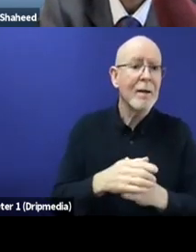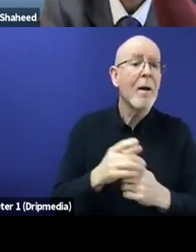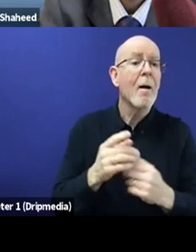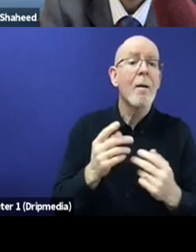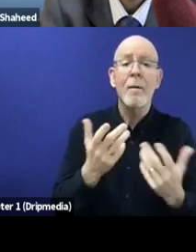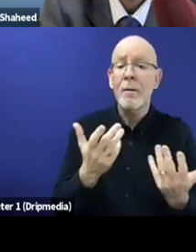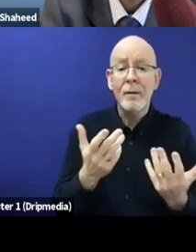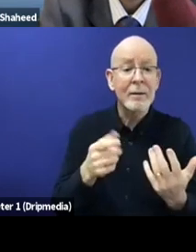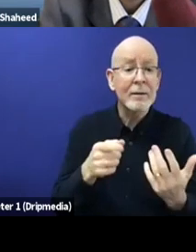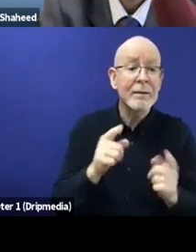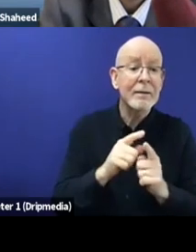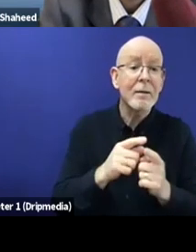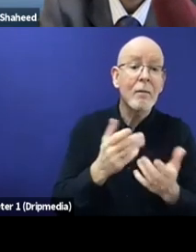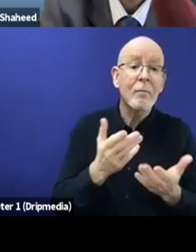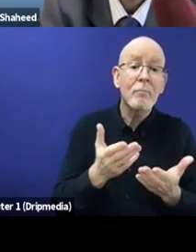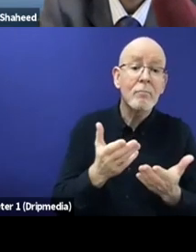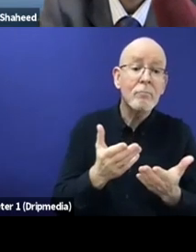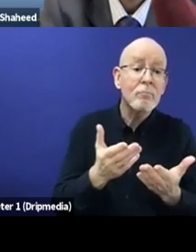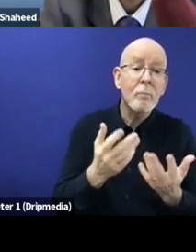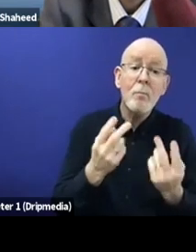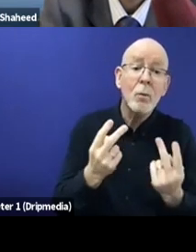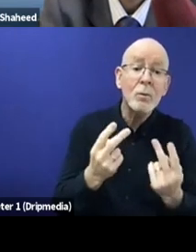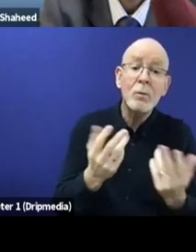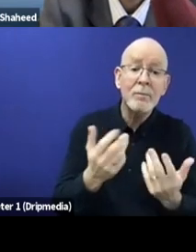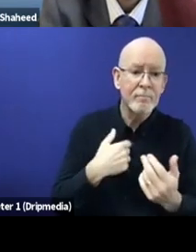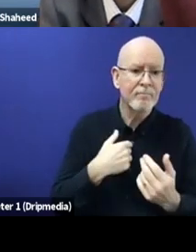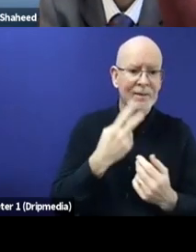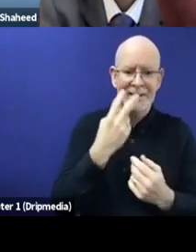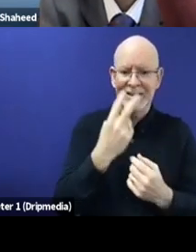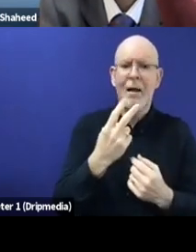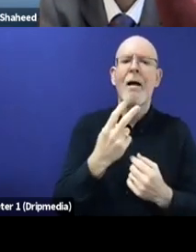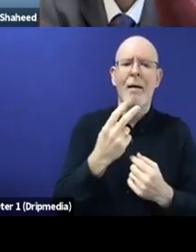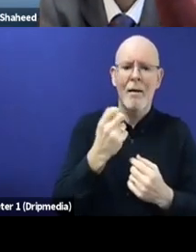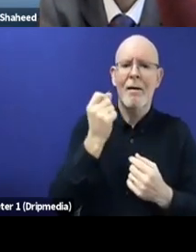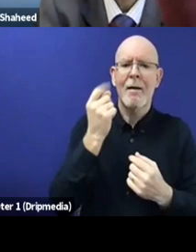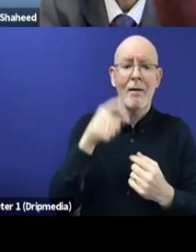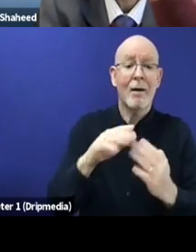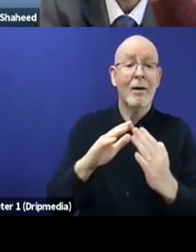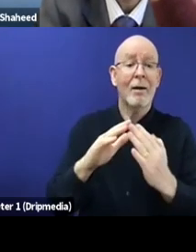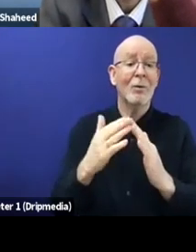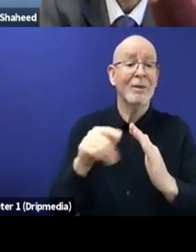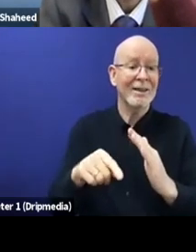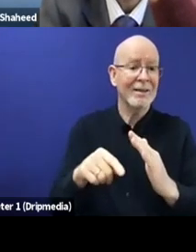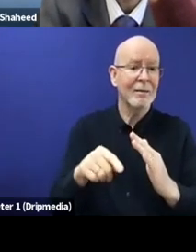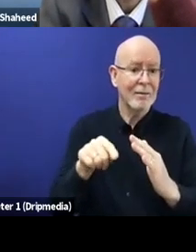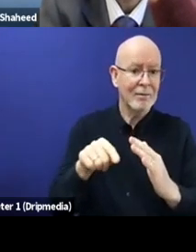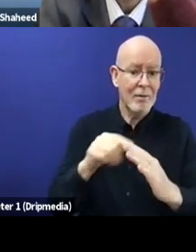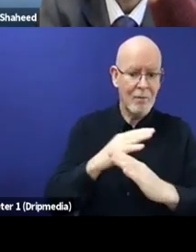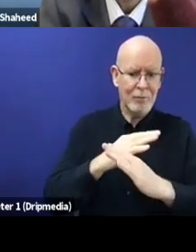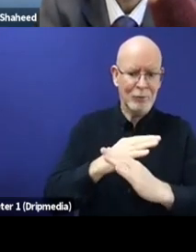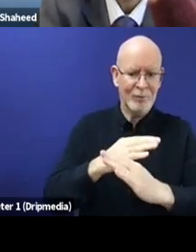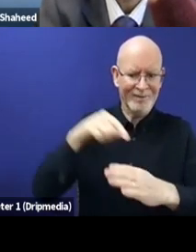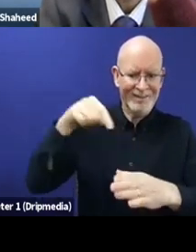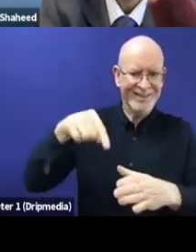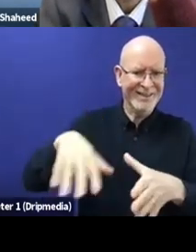think Abikar, I think, was very clear when he sort of focused for him clearly